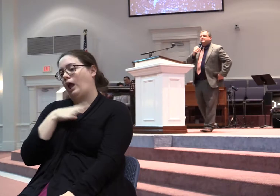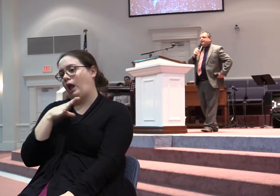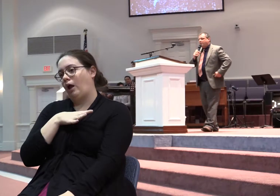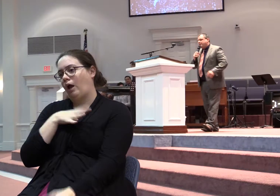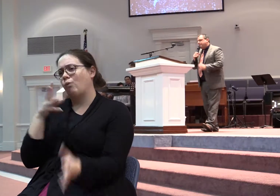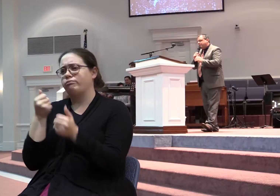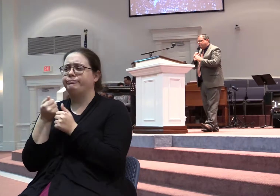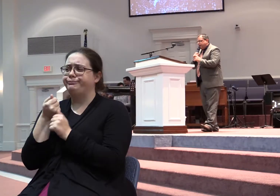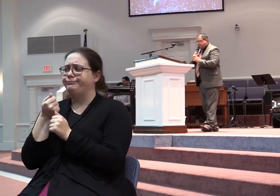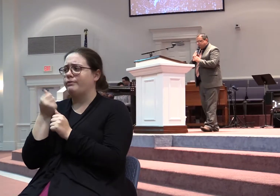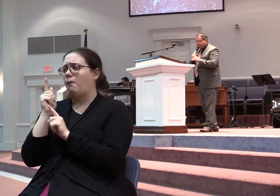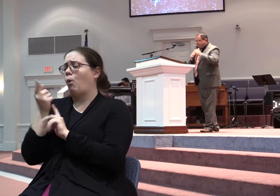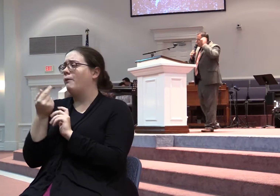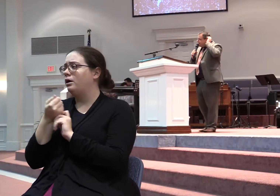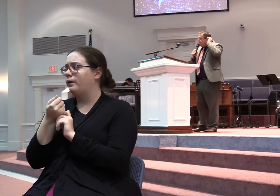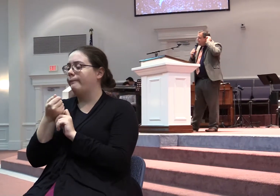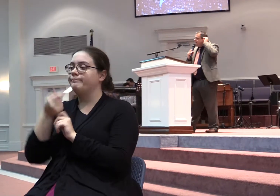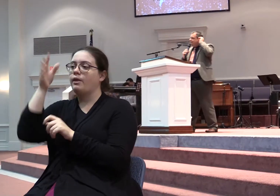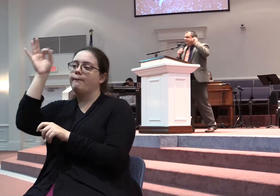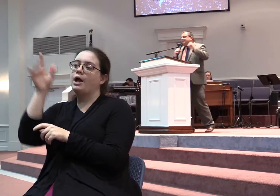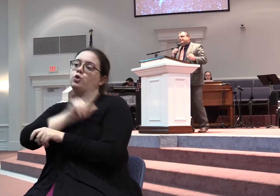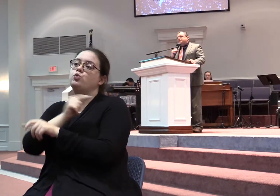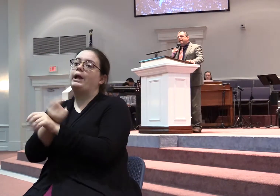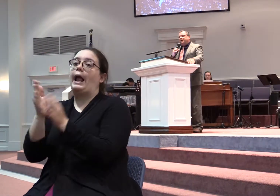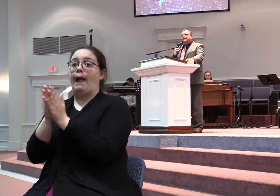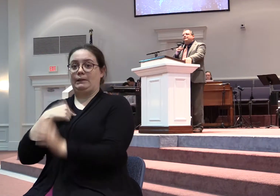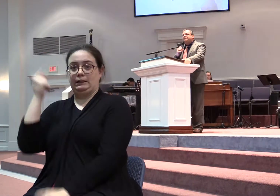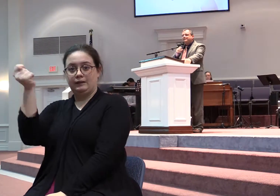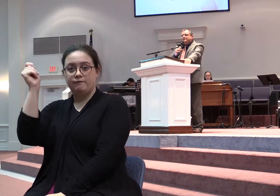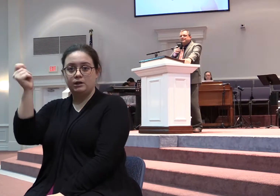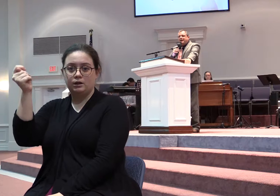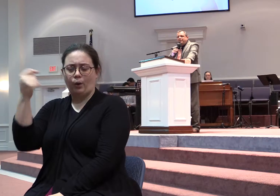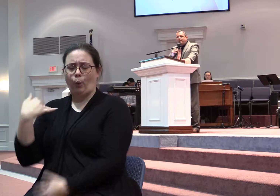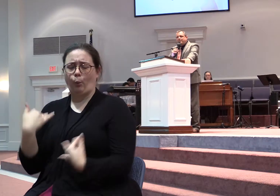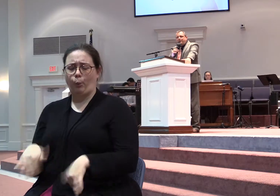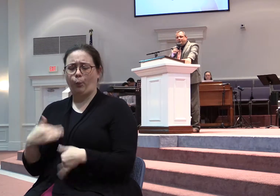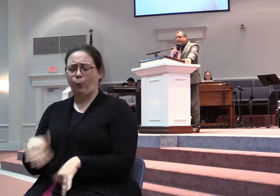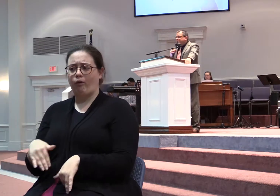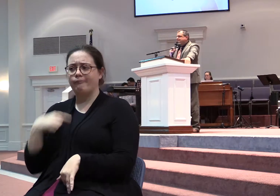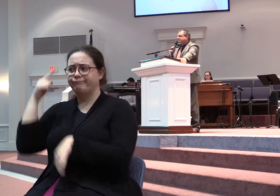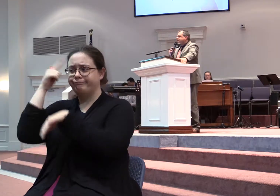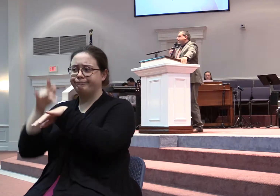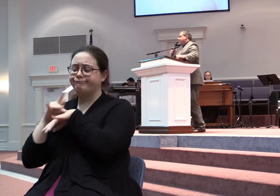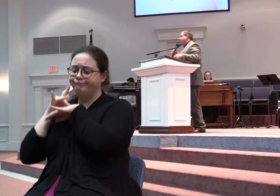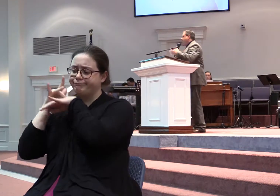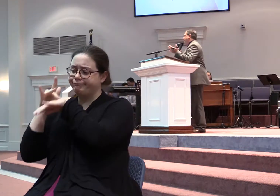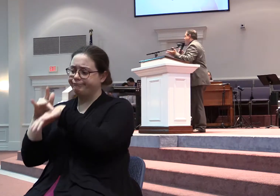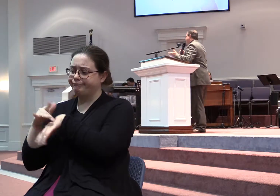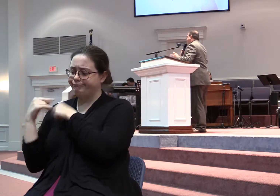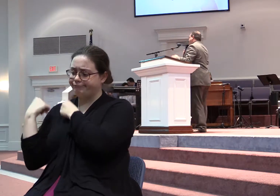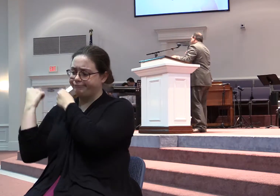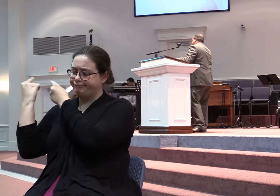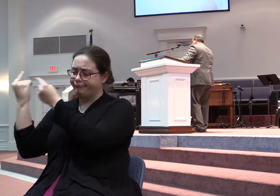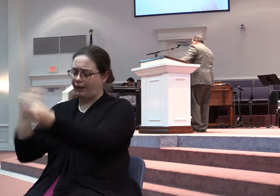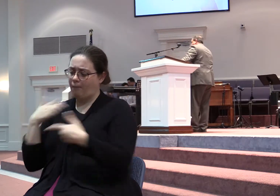just want to take a moment. Brother Toney asked me to testify, and man, I thought about all the things in my life